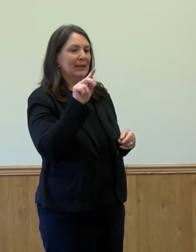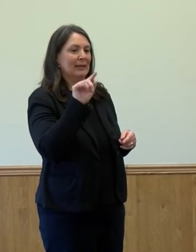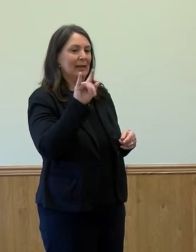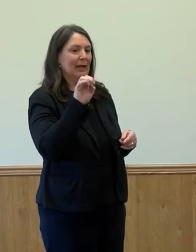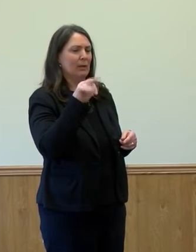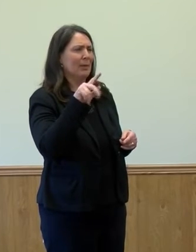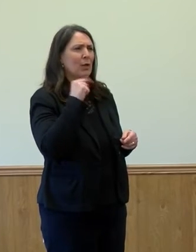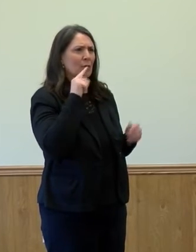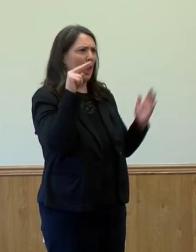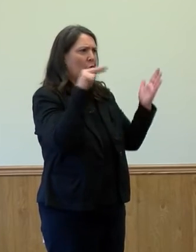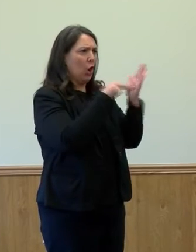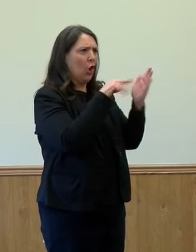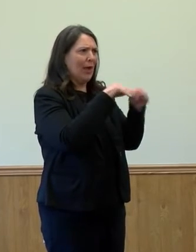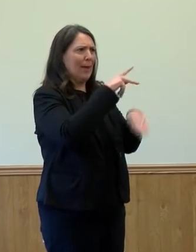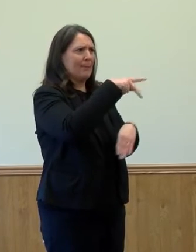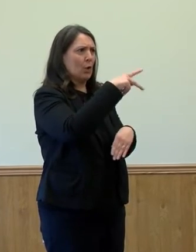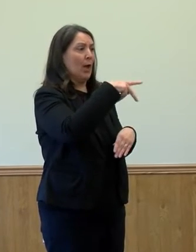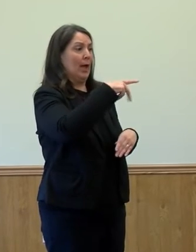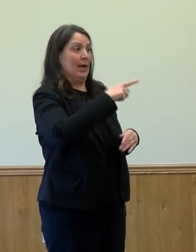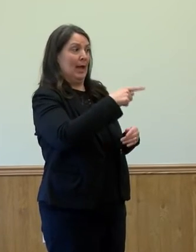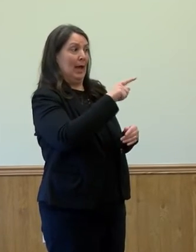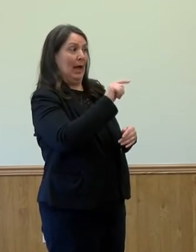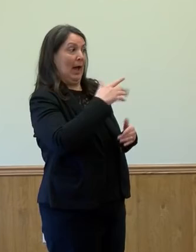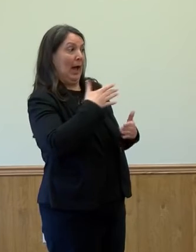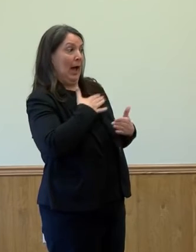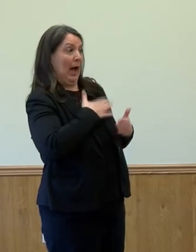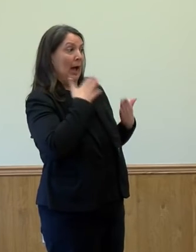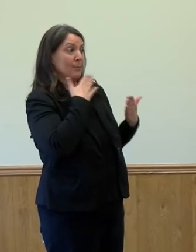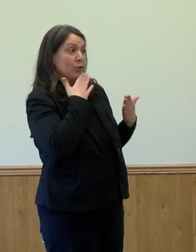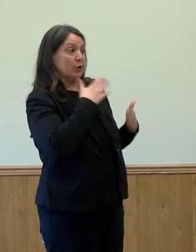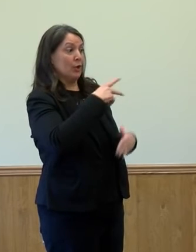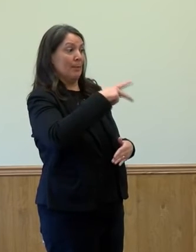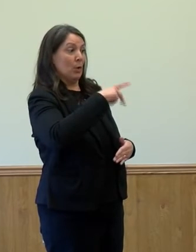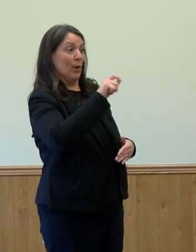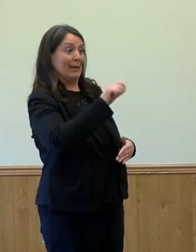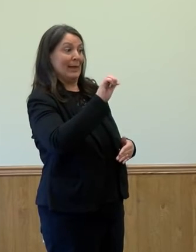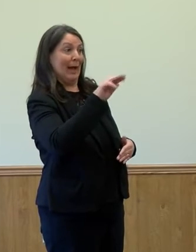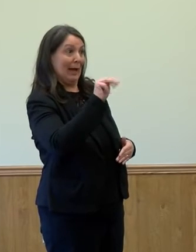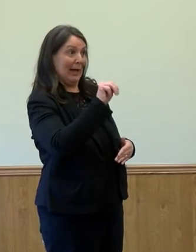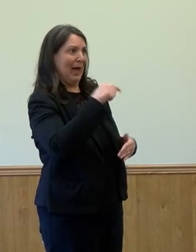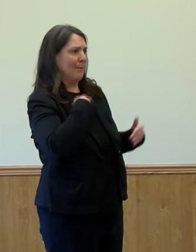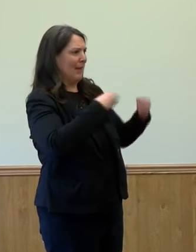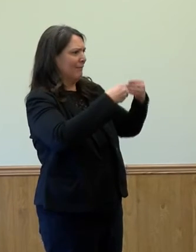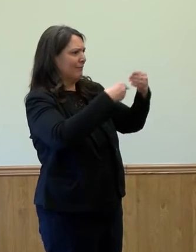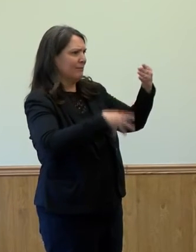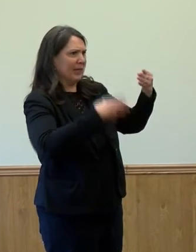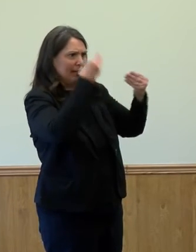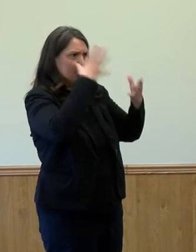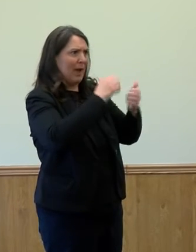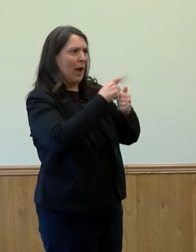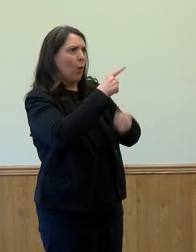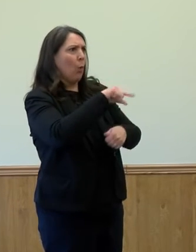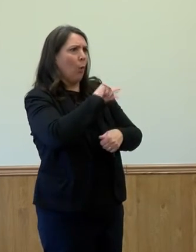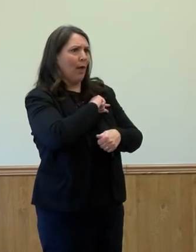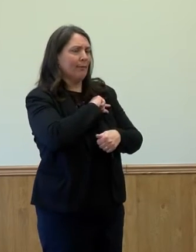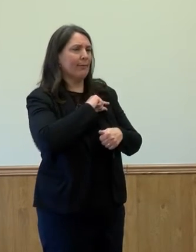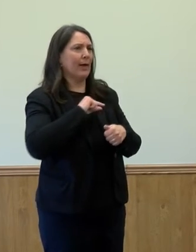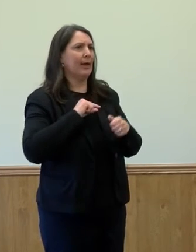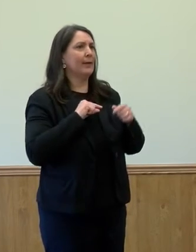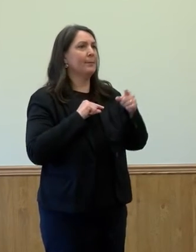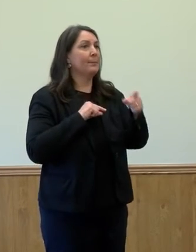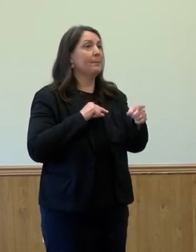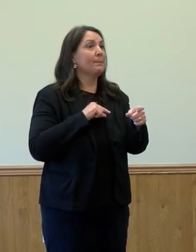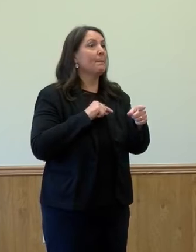website, appreciatepeoria.com, and click on opportunities, all of that qualifying information is there. So the last